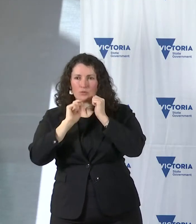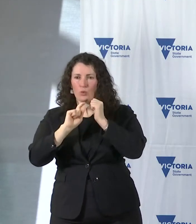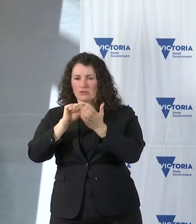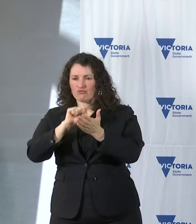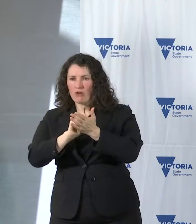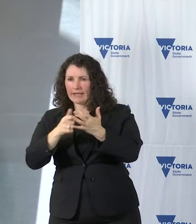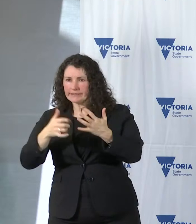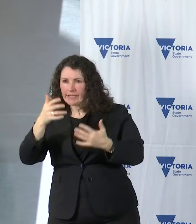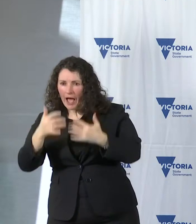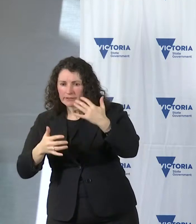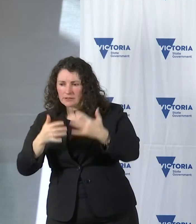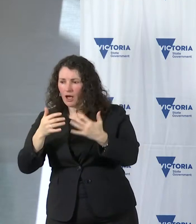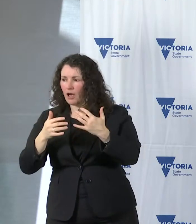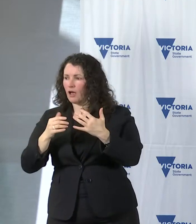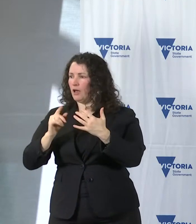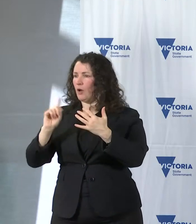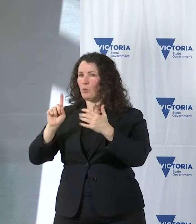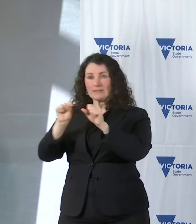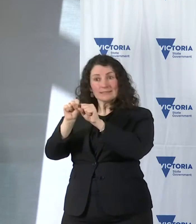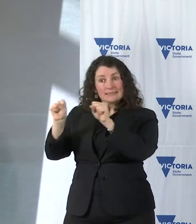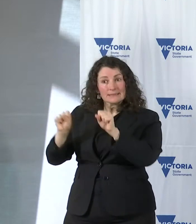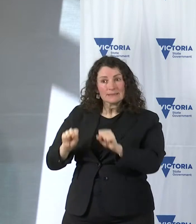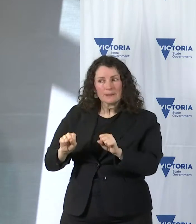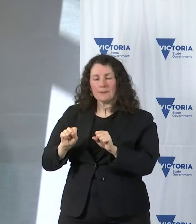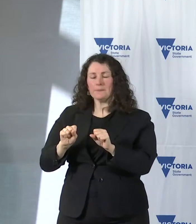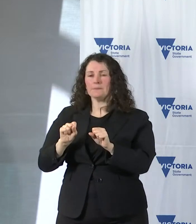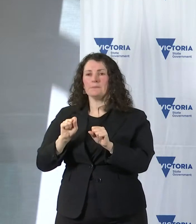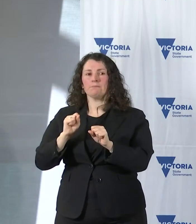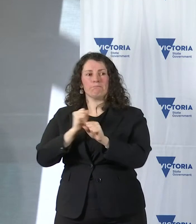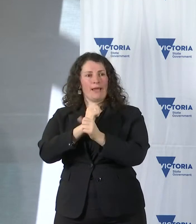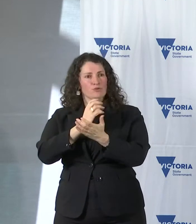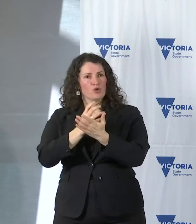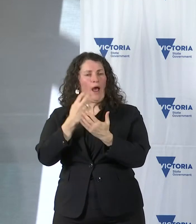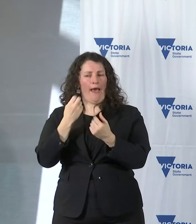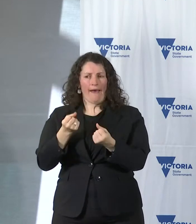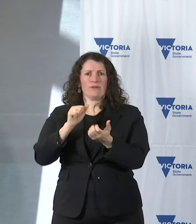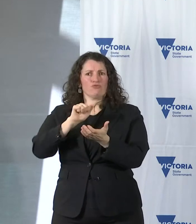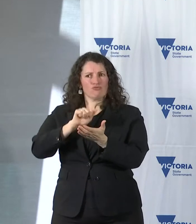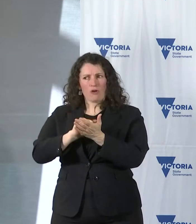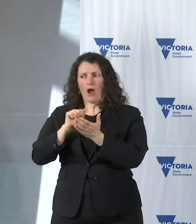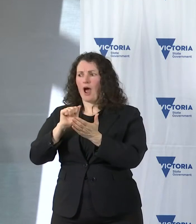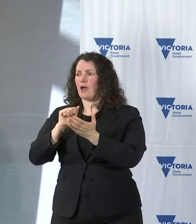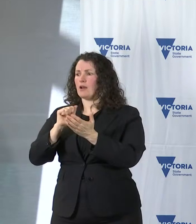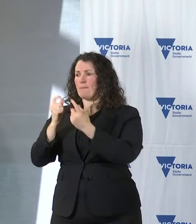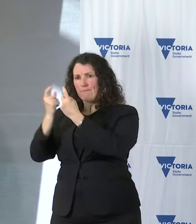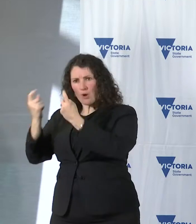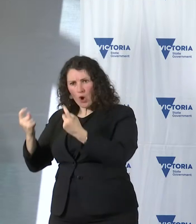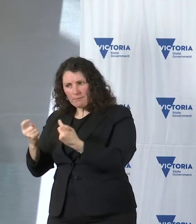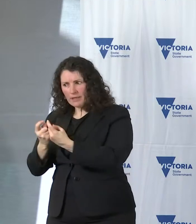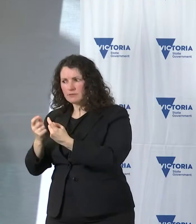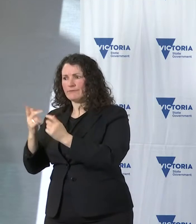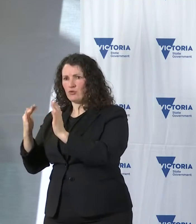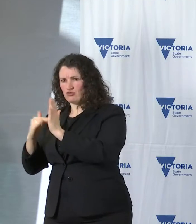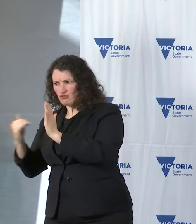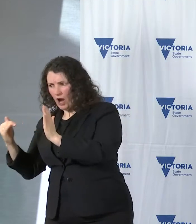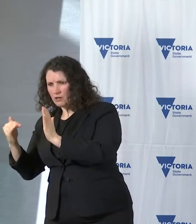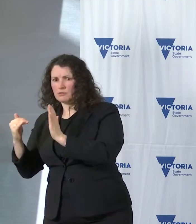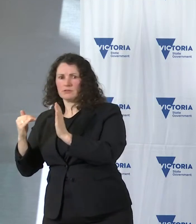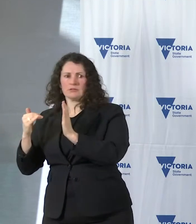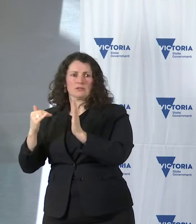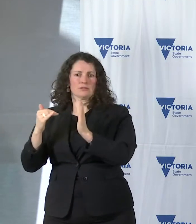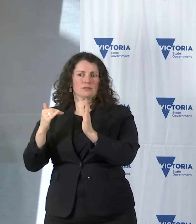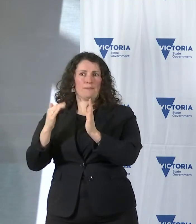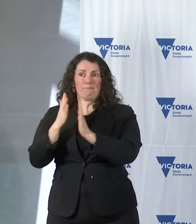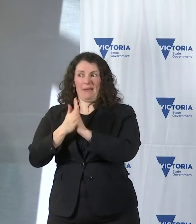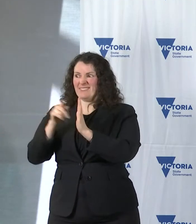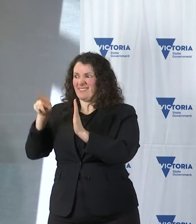infrastructure of food and distribution centres and logistics is kept moving, but to do so